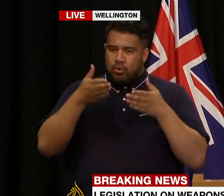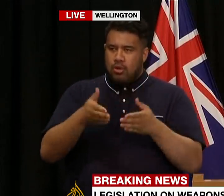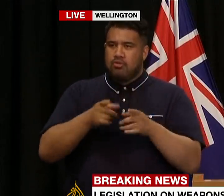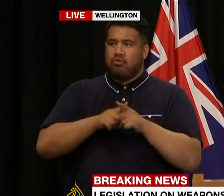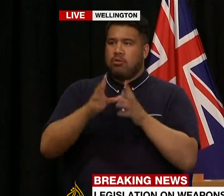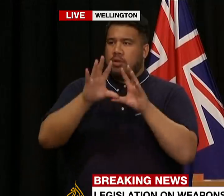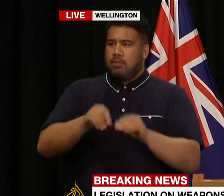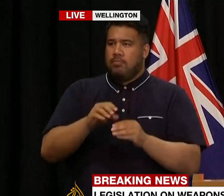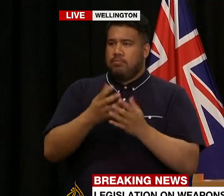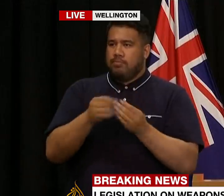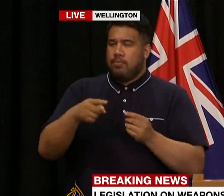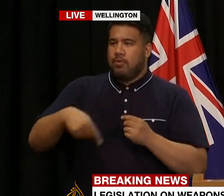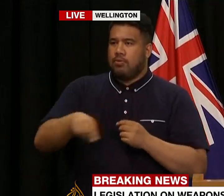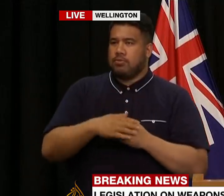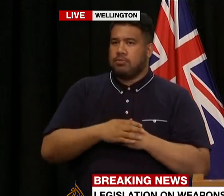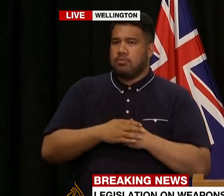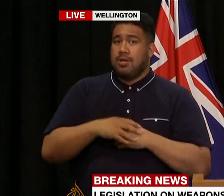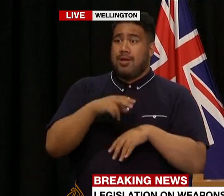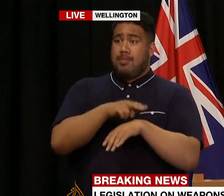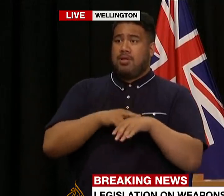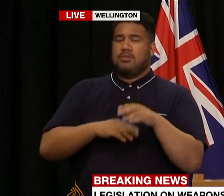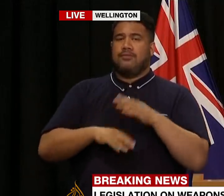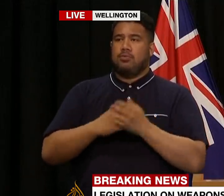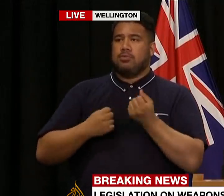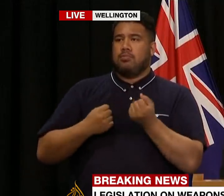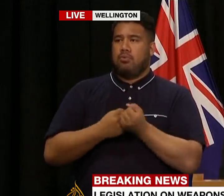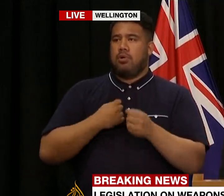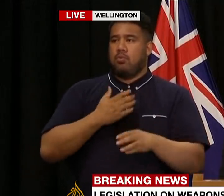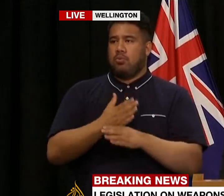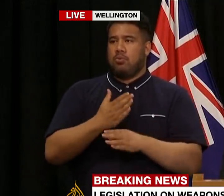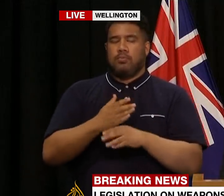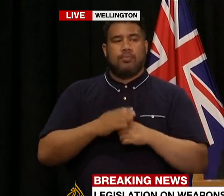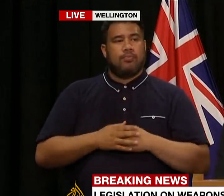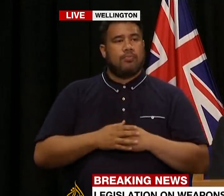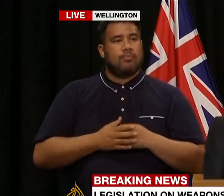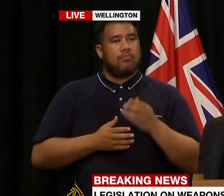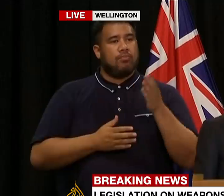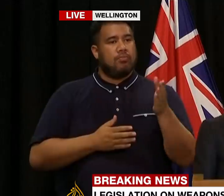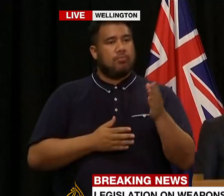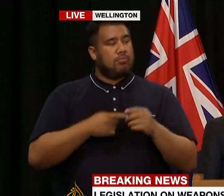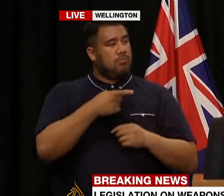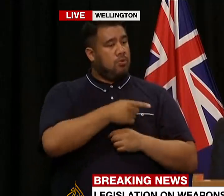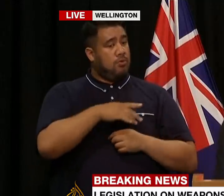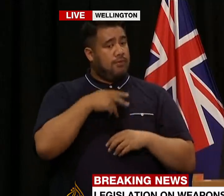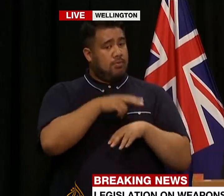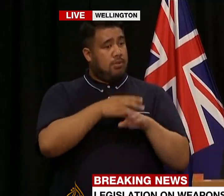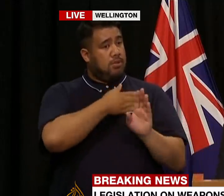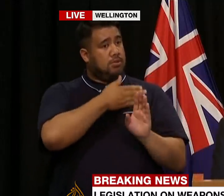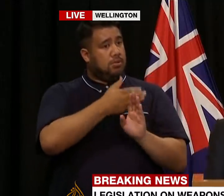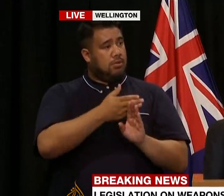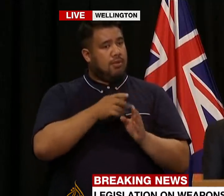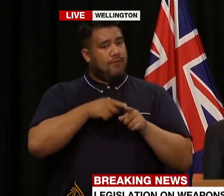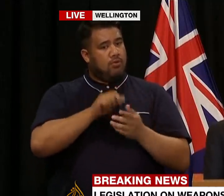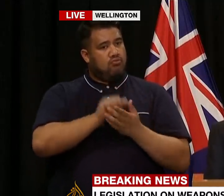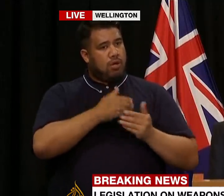ability, and I can tell you the police are hugely supportive of those efforts. Are you confident that police follow good procedure when